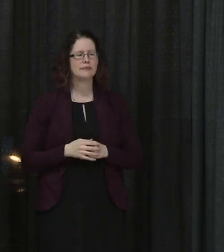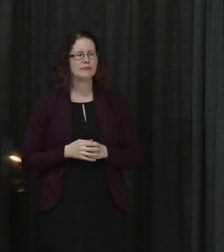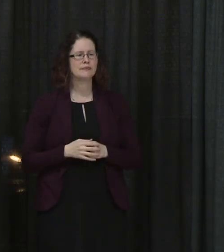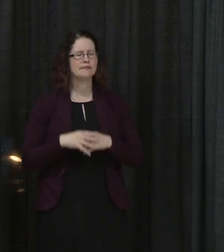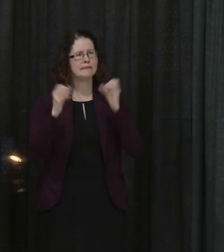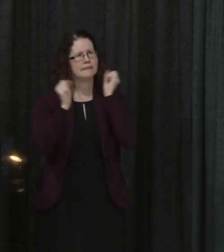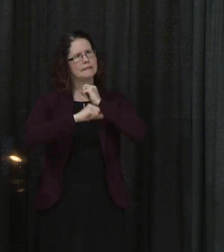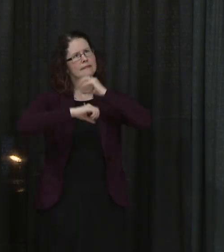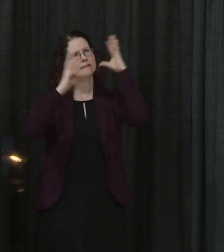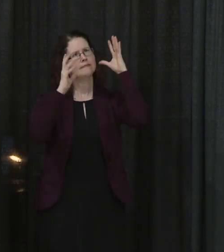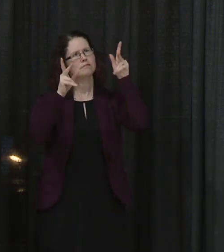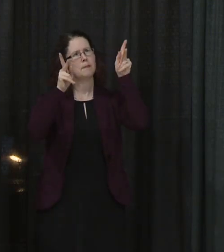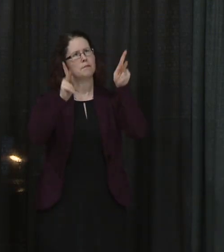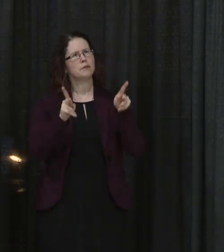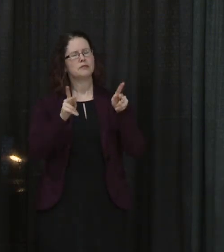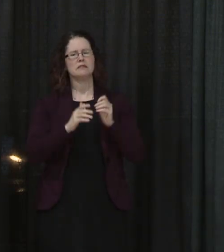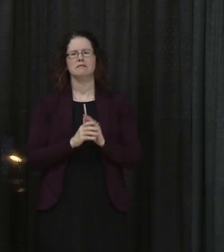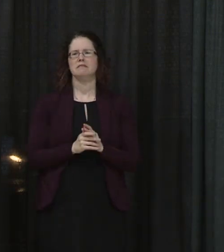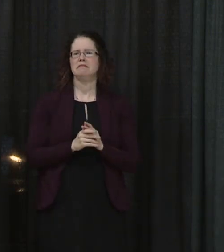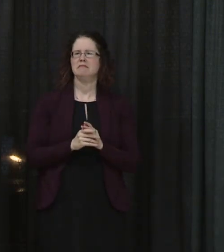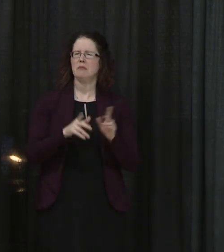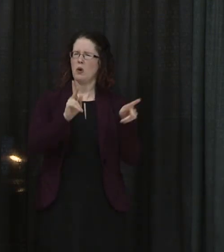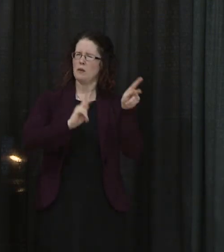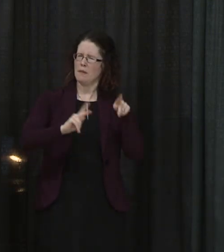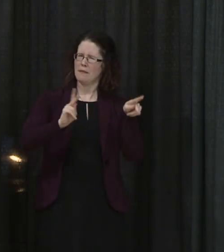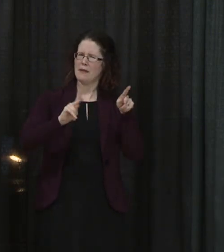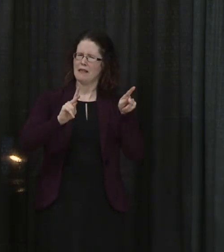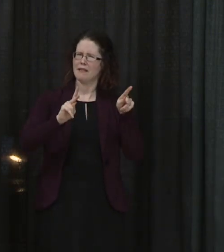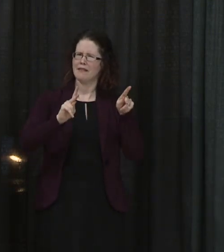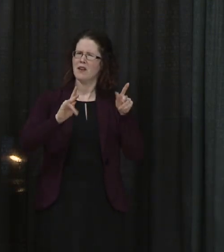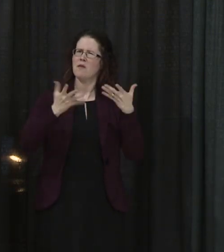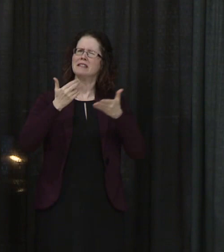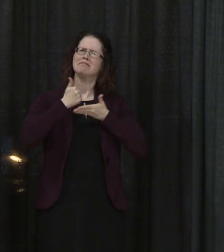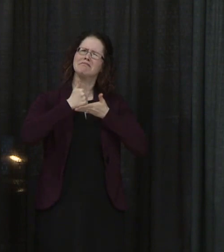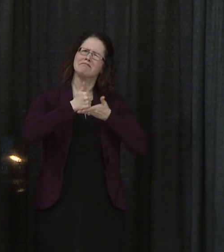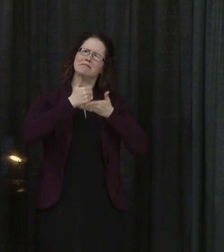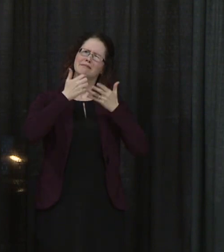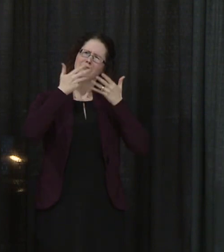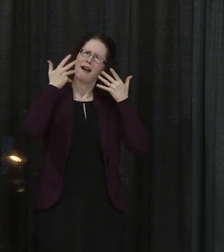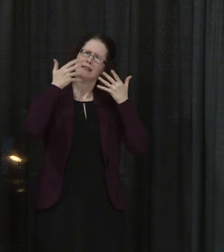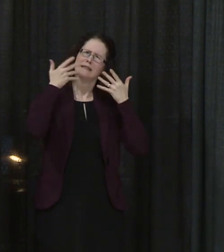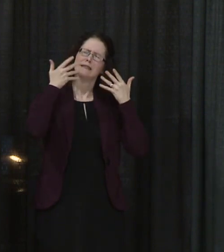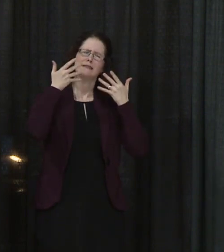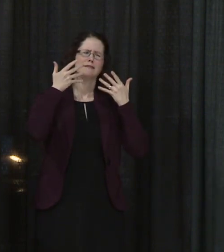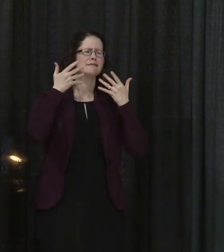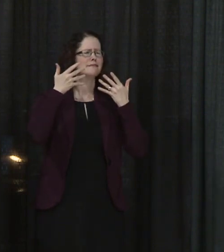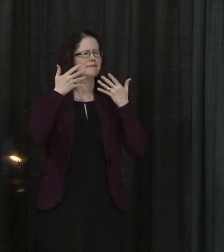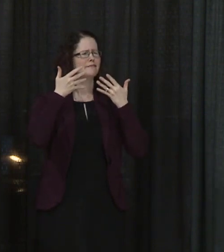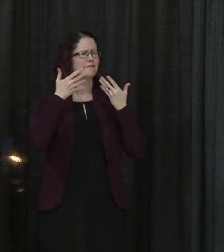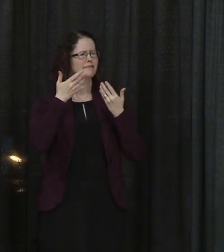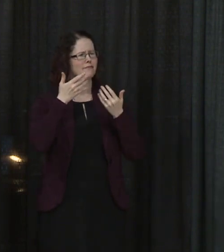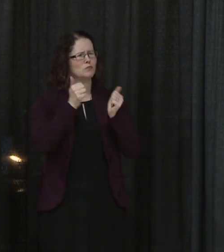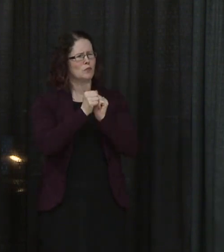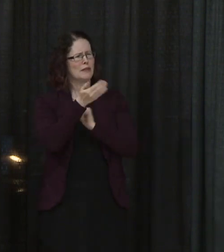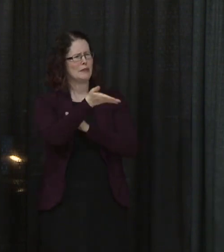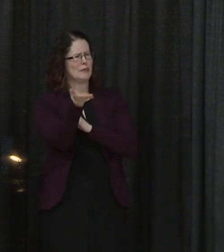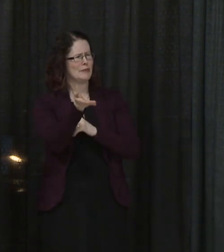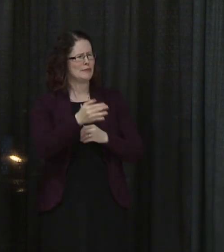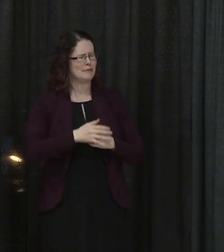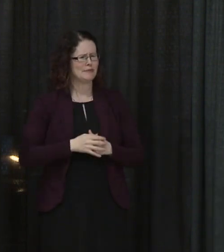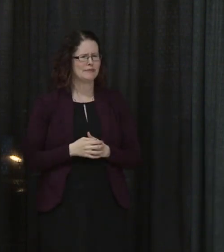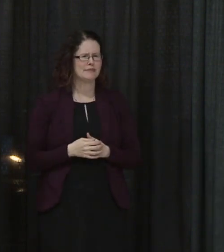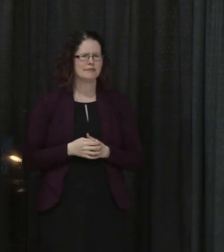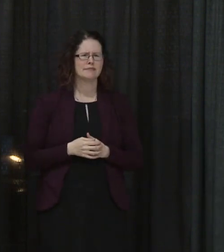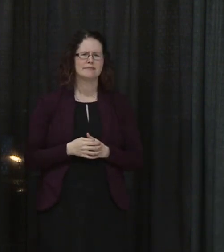or persons who are joining us this morning who have shown you great kindness during your time with us. And I've asked you to think of